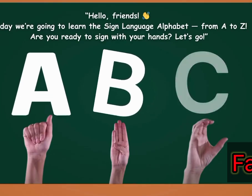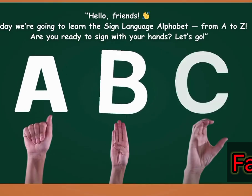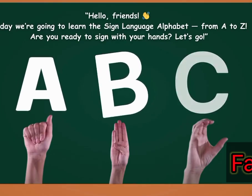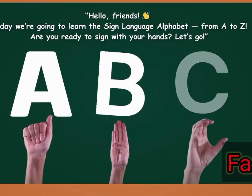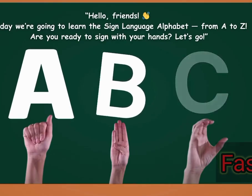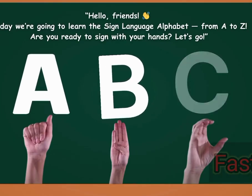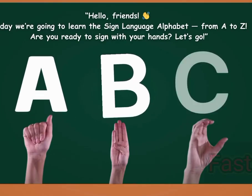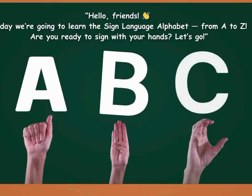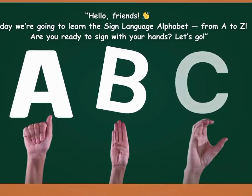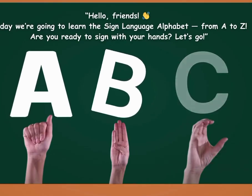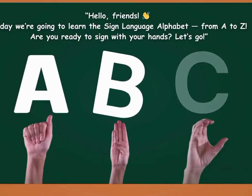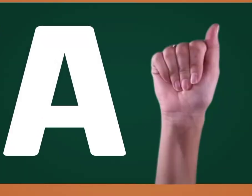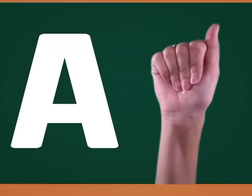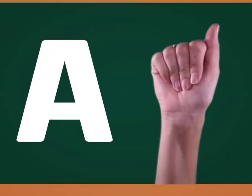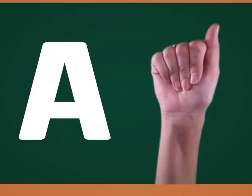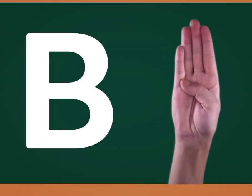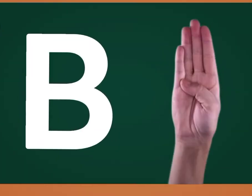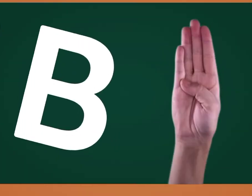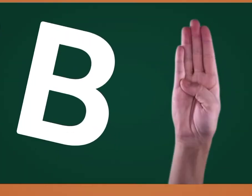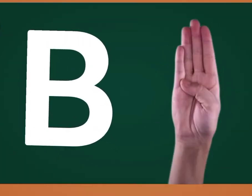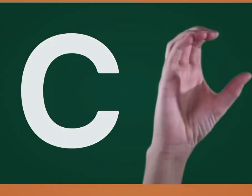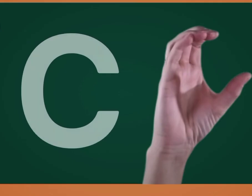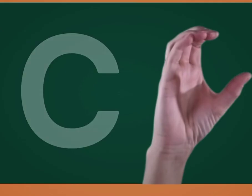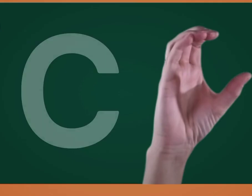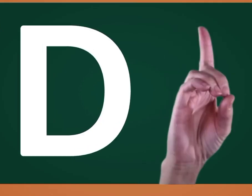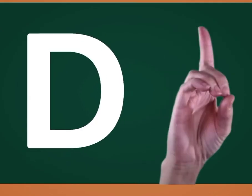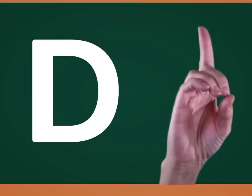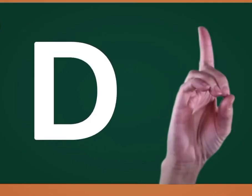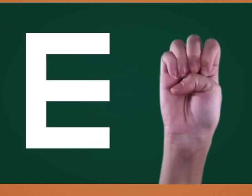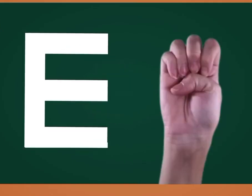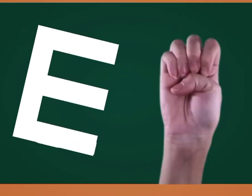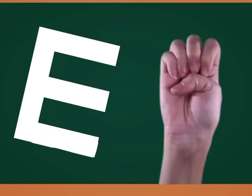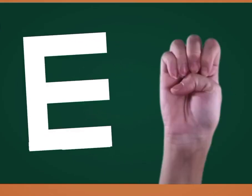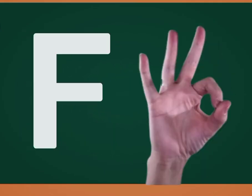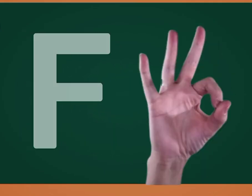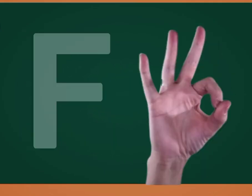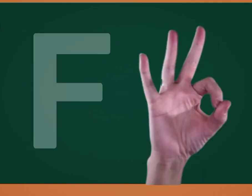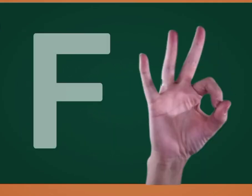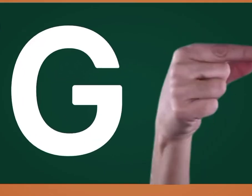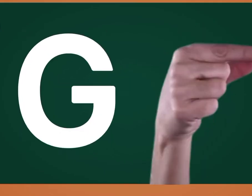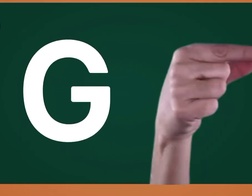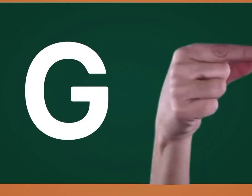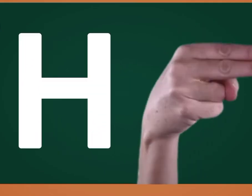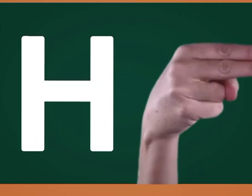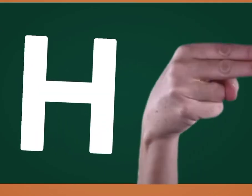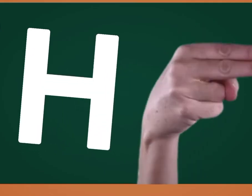with your hands? Let's go. A, B, C, D, E, F, G, H,